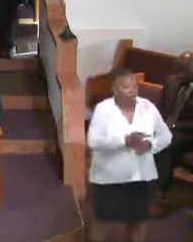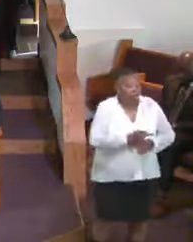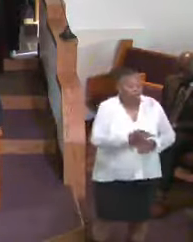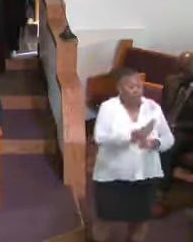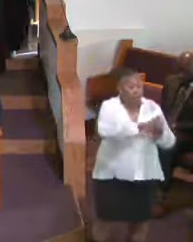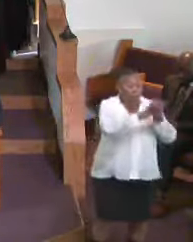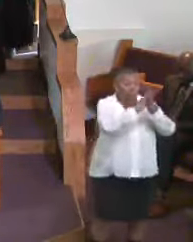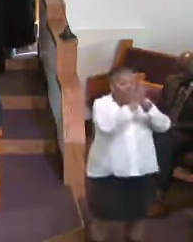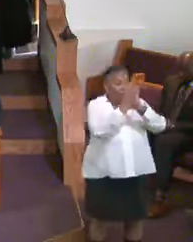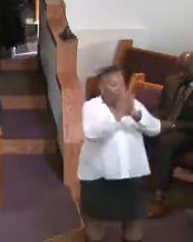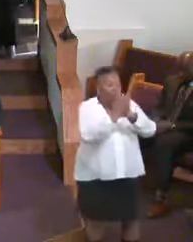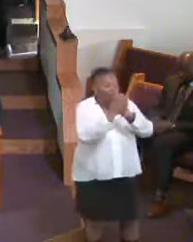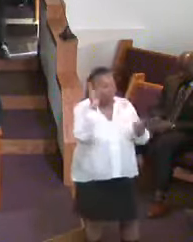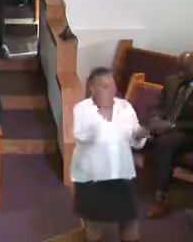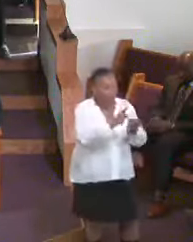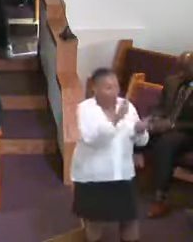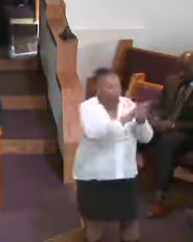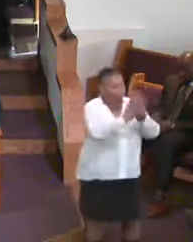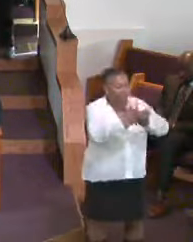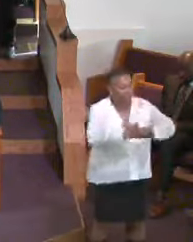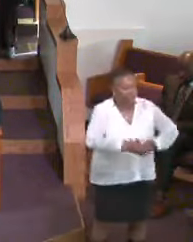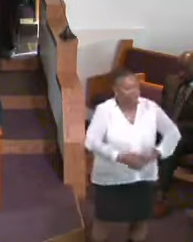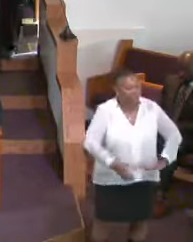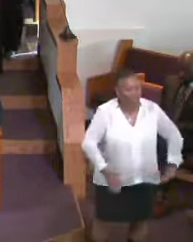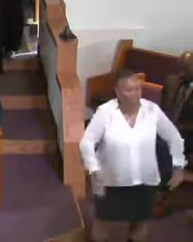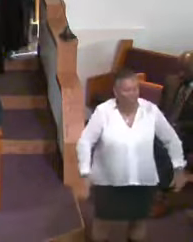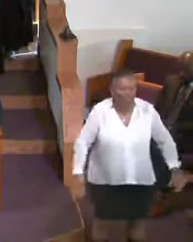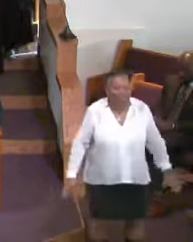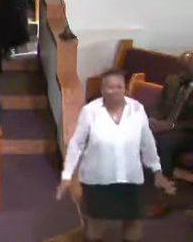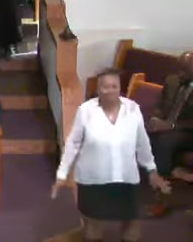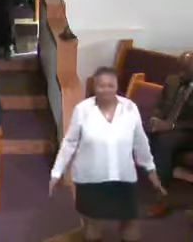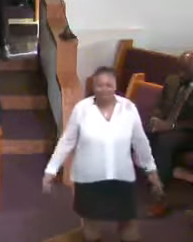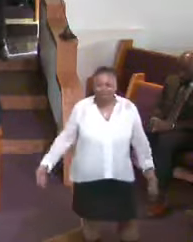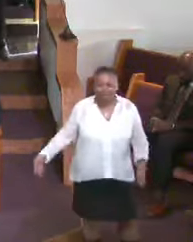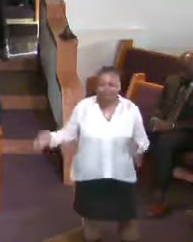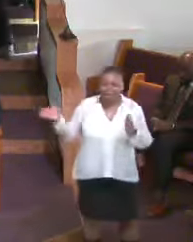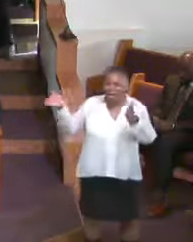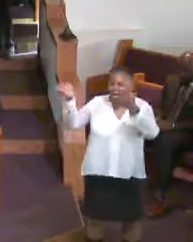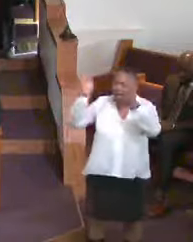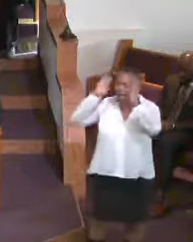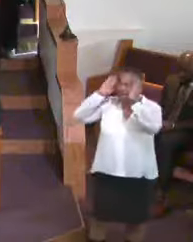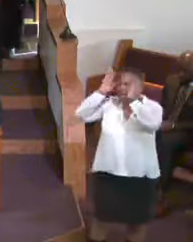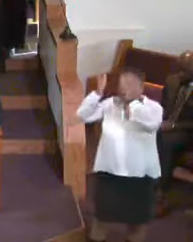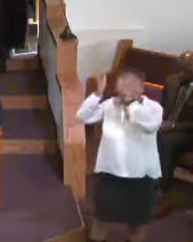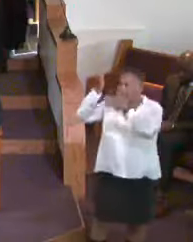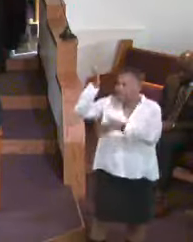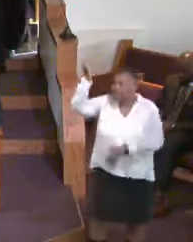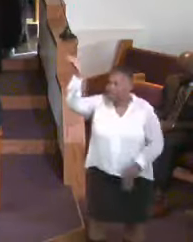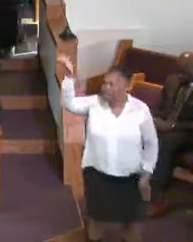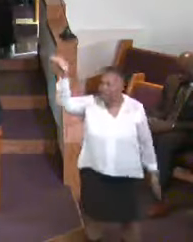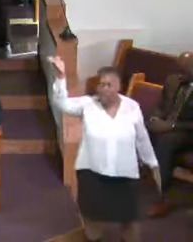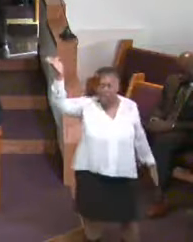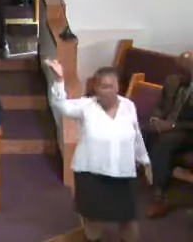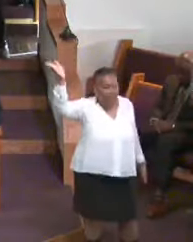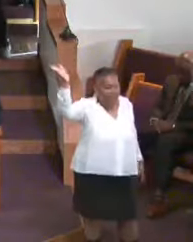He'll keep you in perfect peace. If you keep your mind on